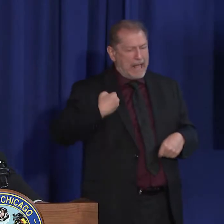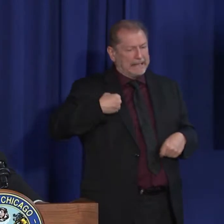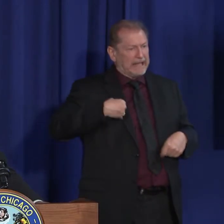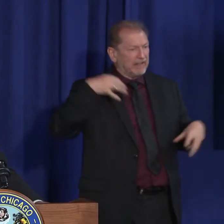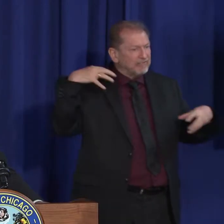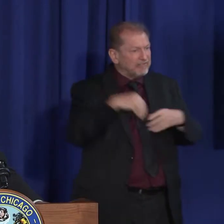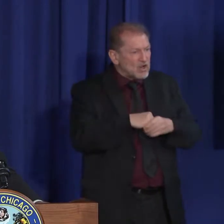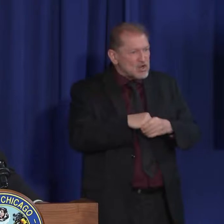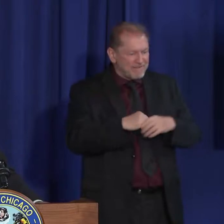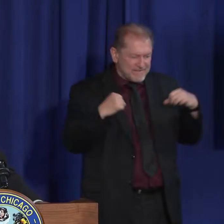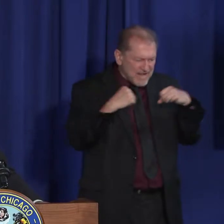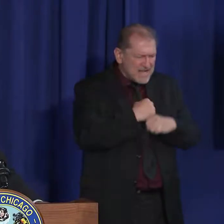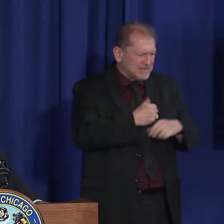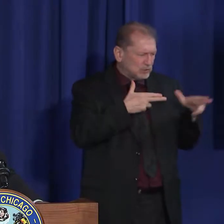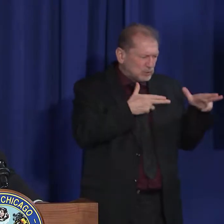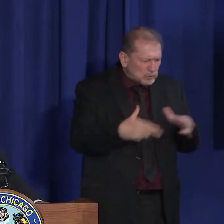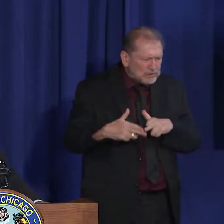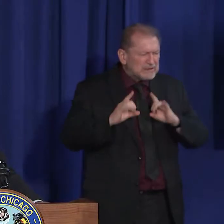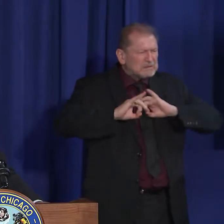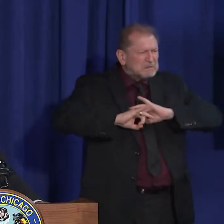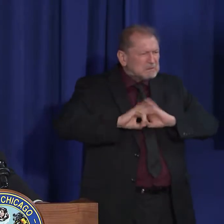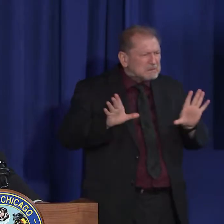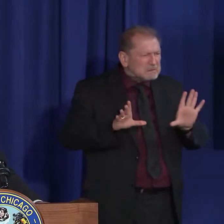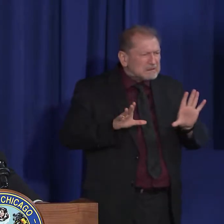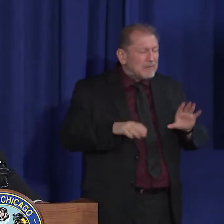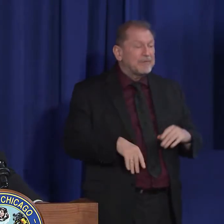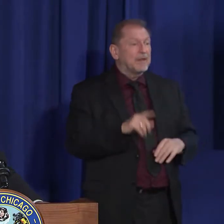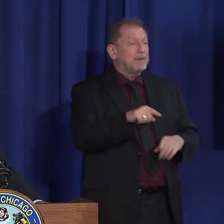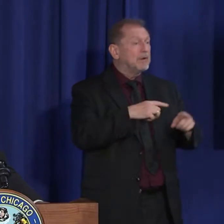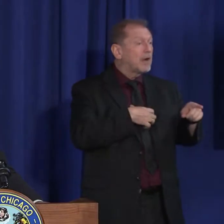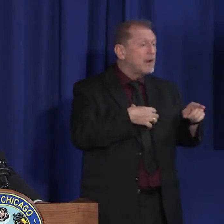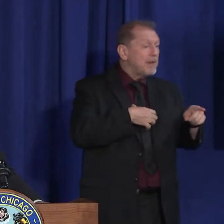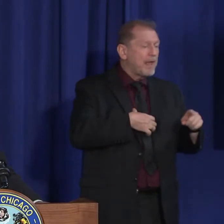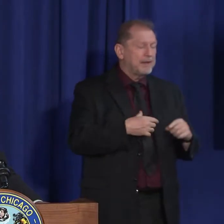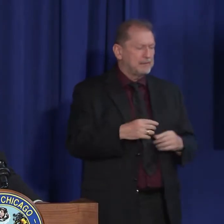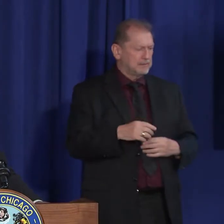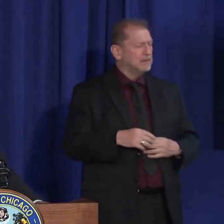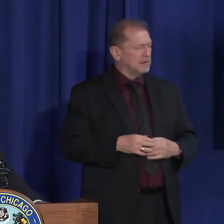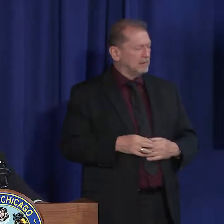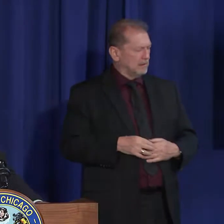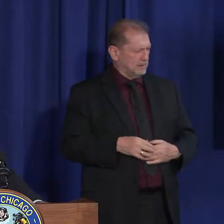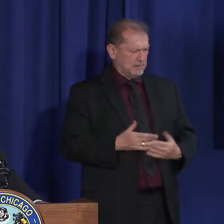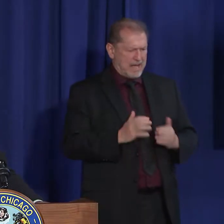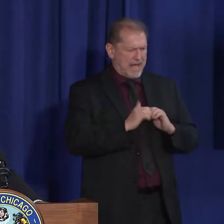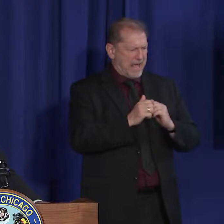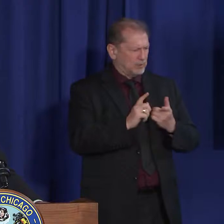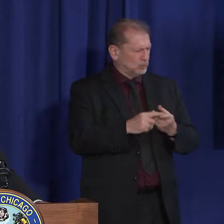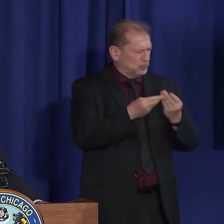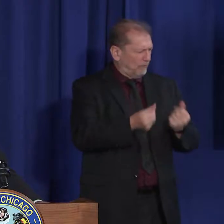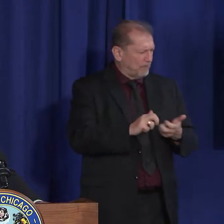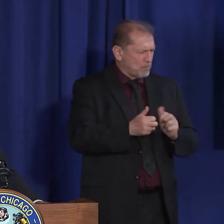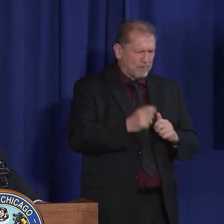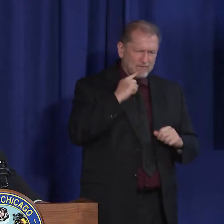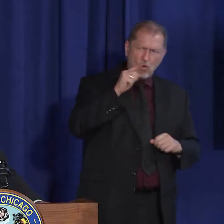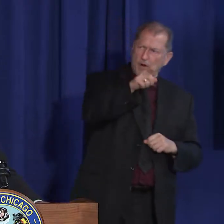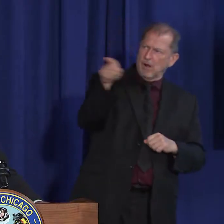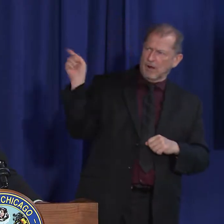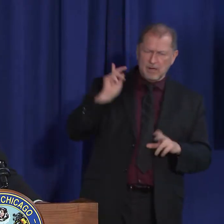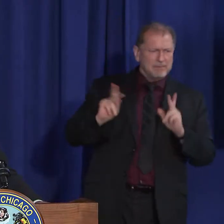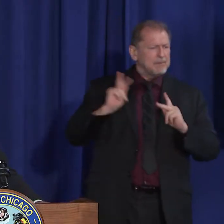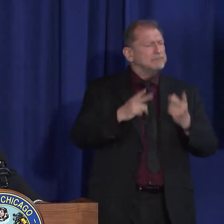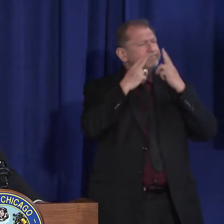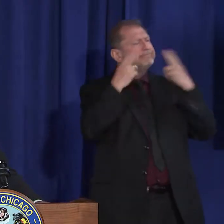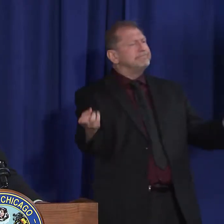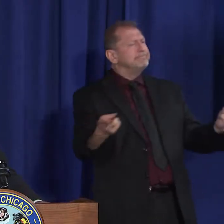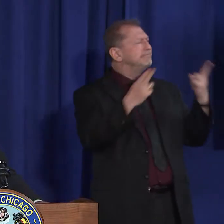do anything. And what I'd like the critics to answer is to answer the call and the cry and the plea of people